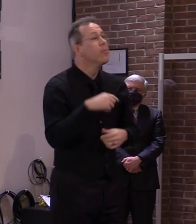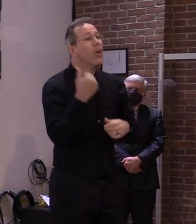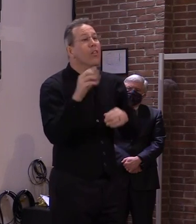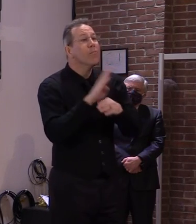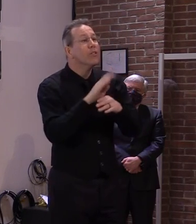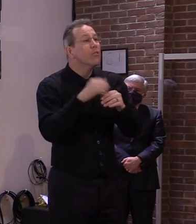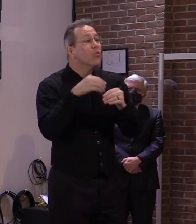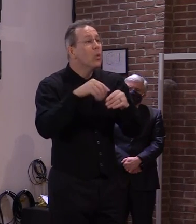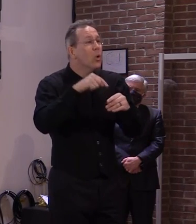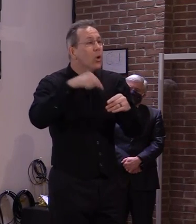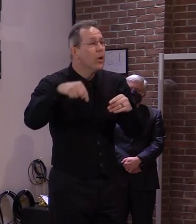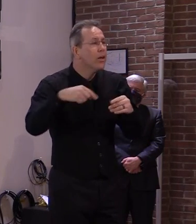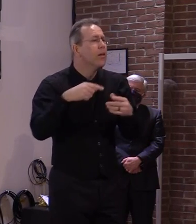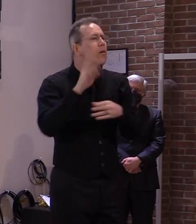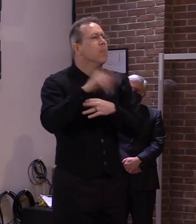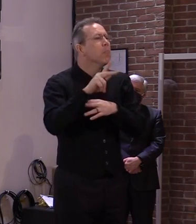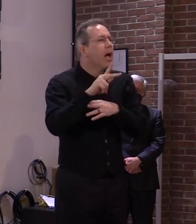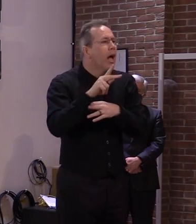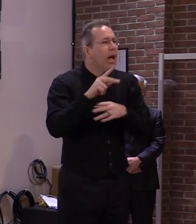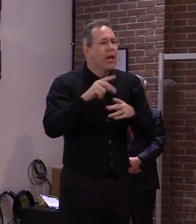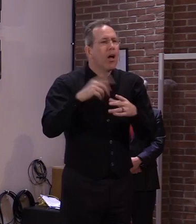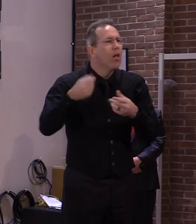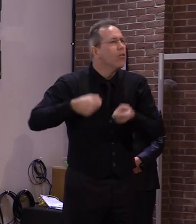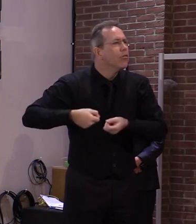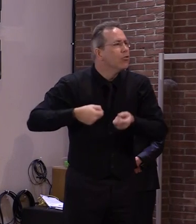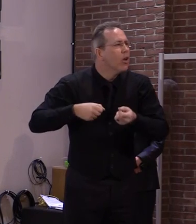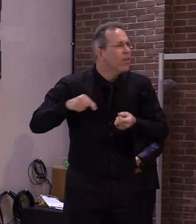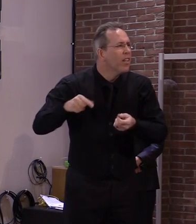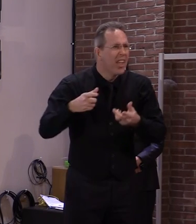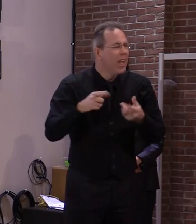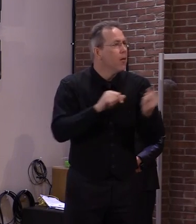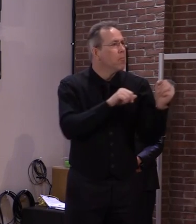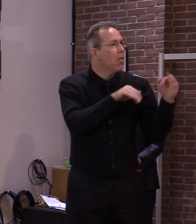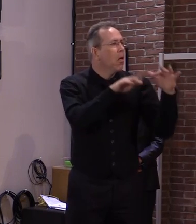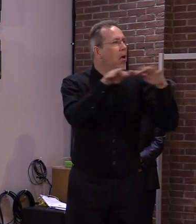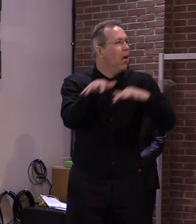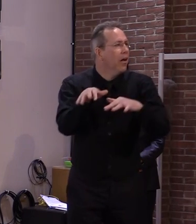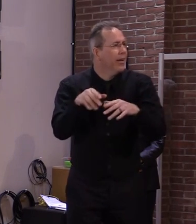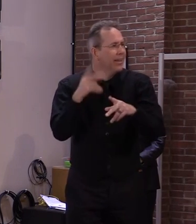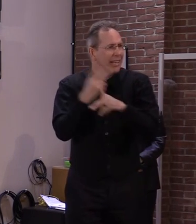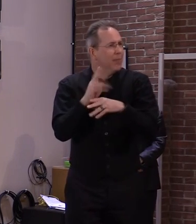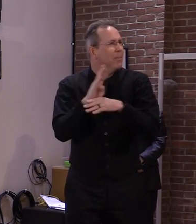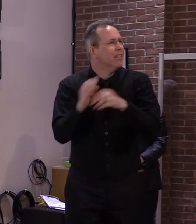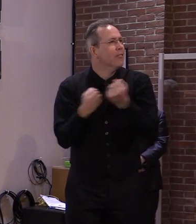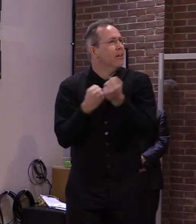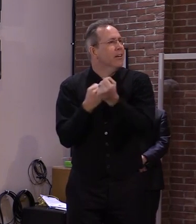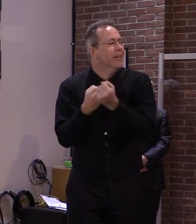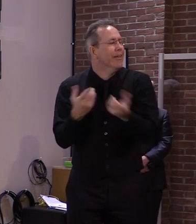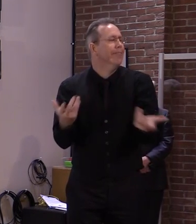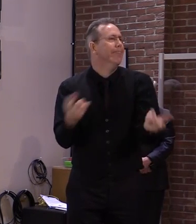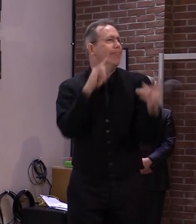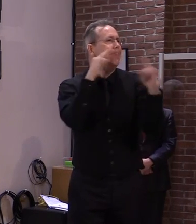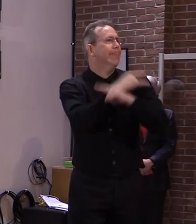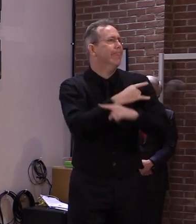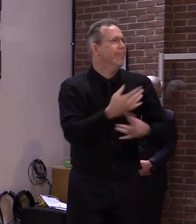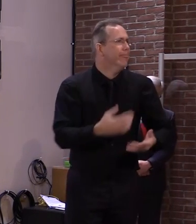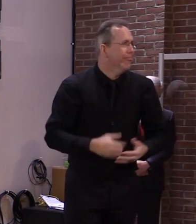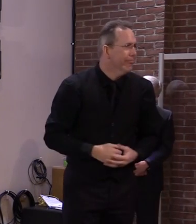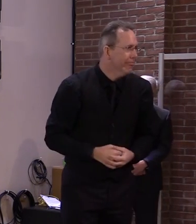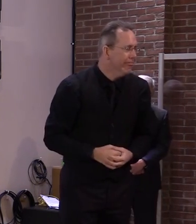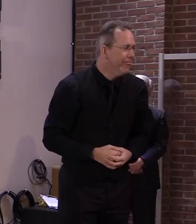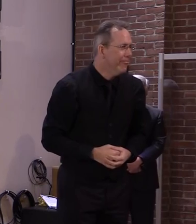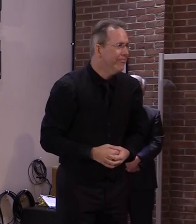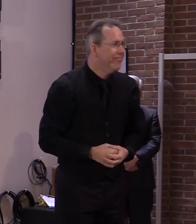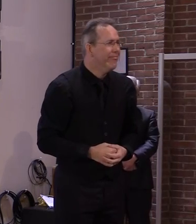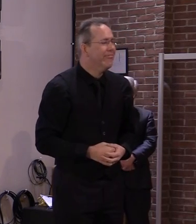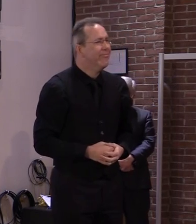The alternatives, yes. The next question, which is related, is complaints were going to the Attorney General's office